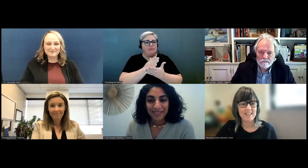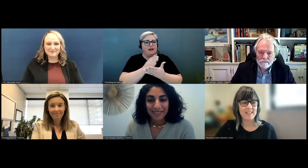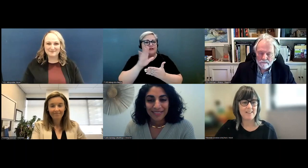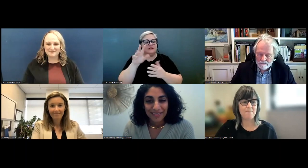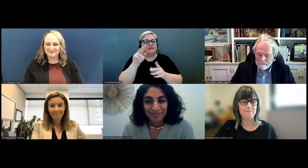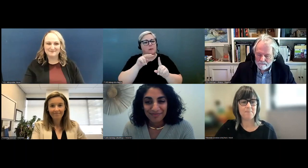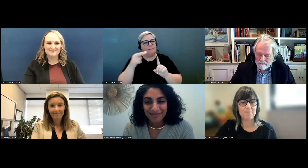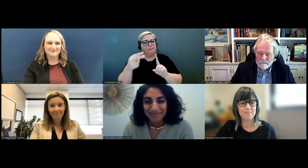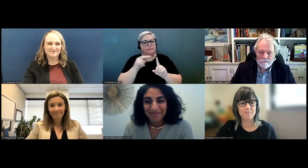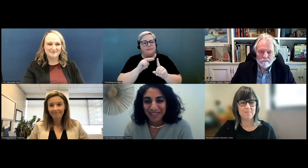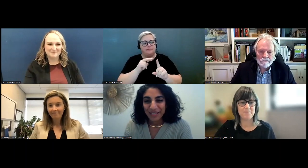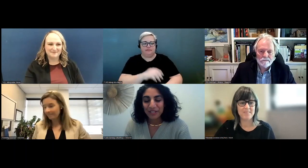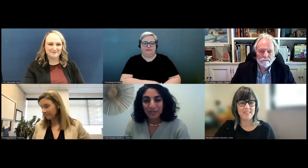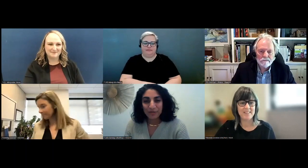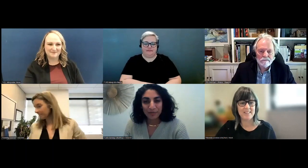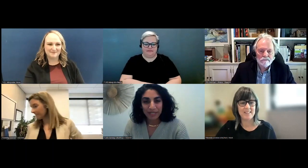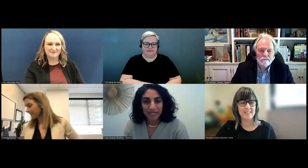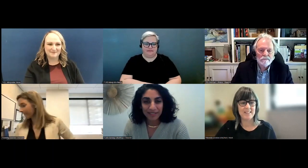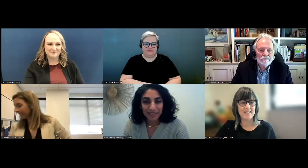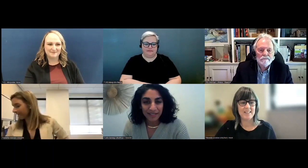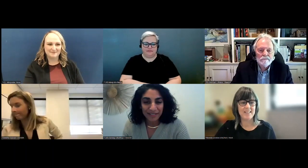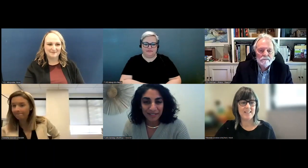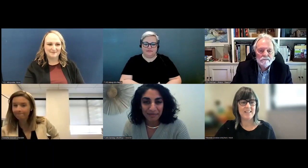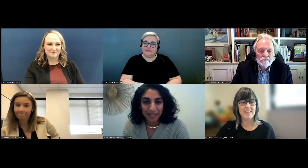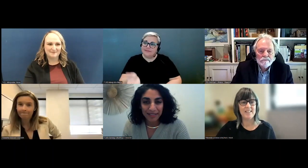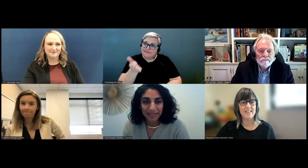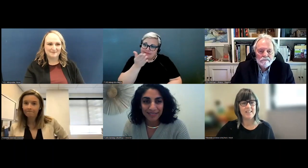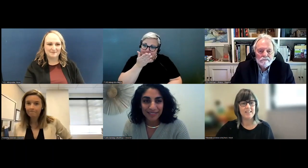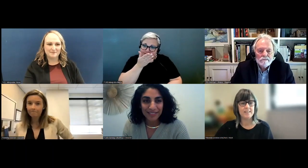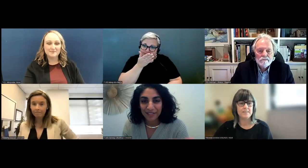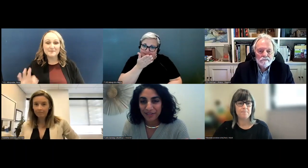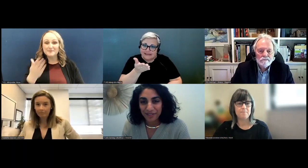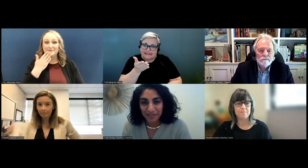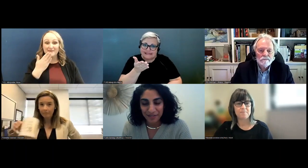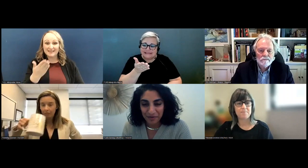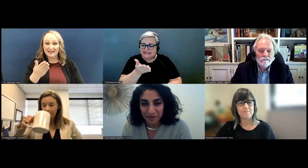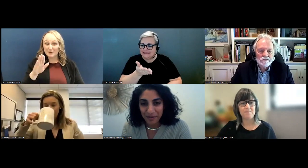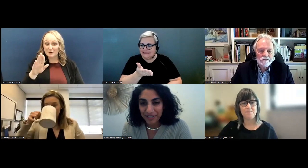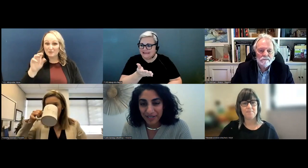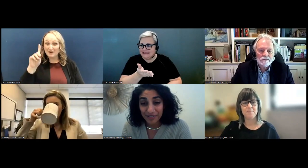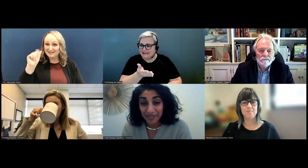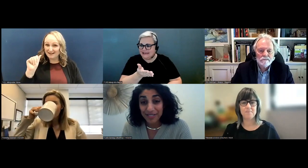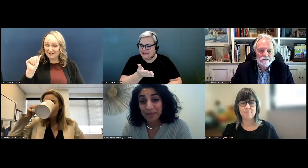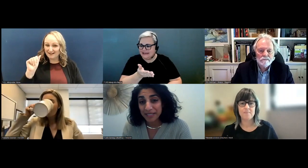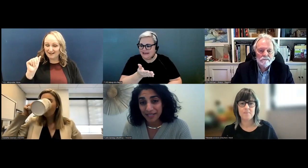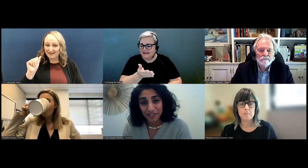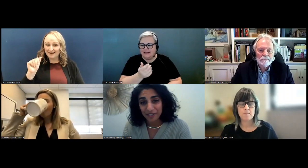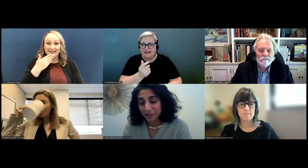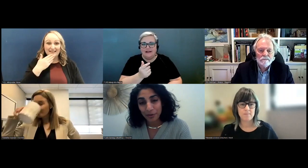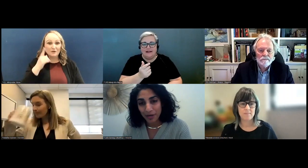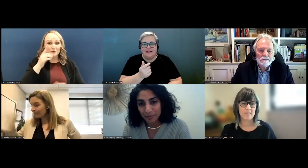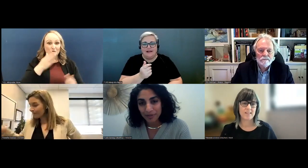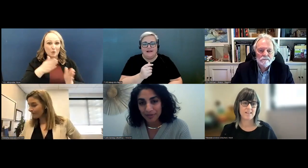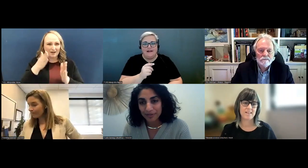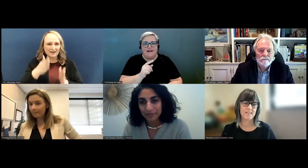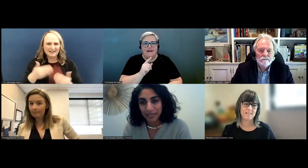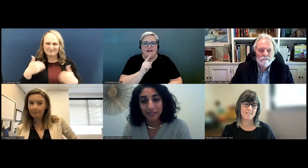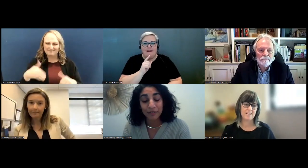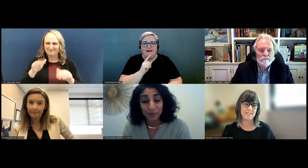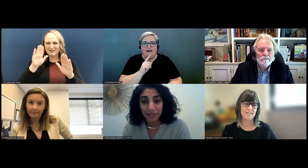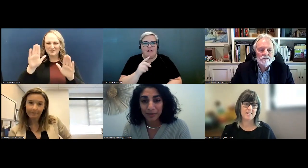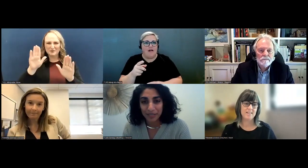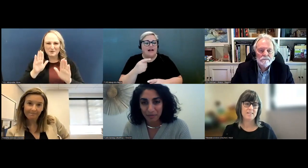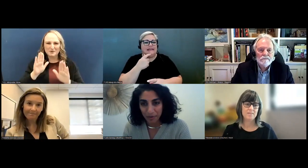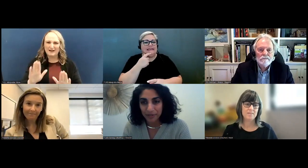Thanks, Layla. Thank you, Brenda, and to the organizers. This has been such an incredible